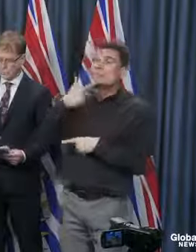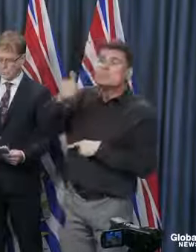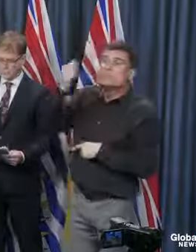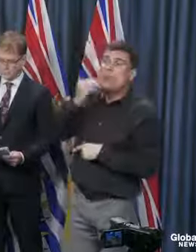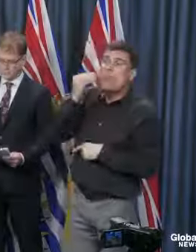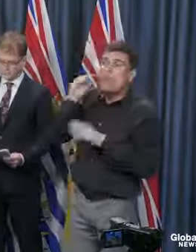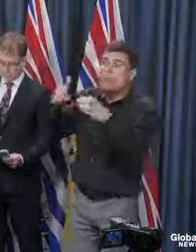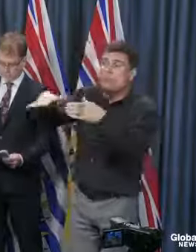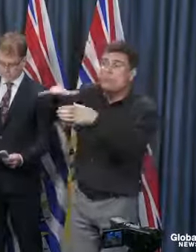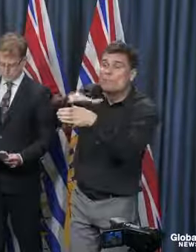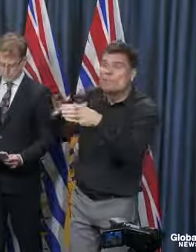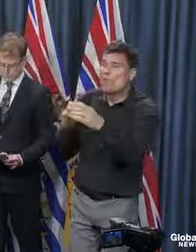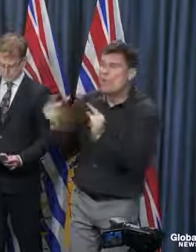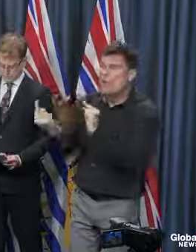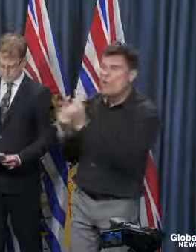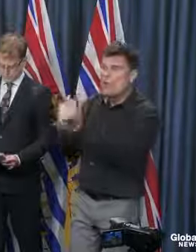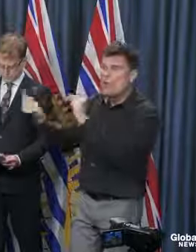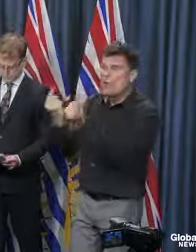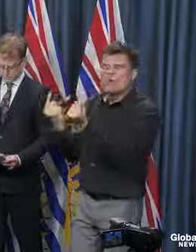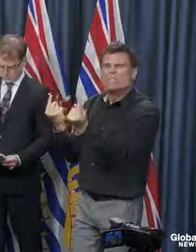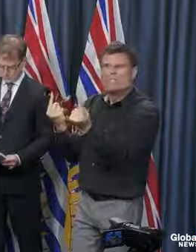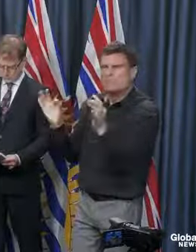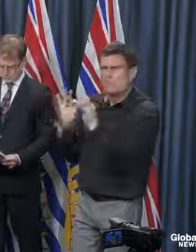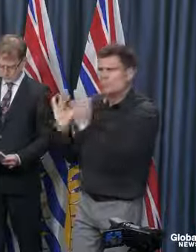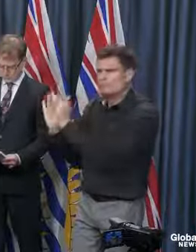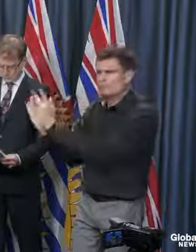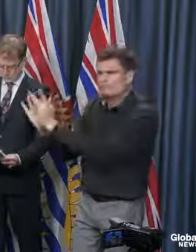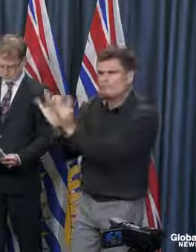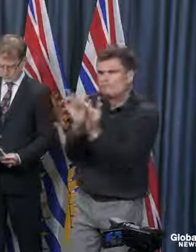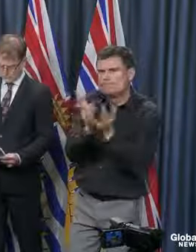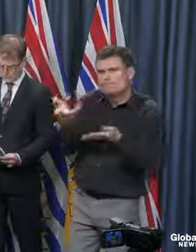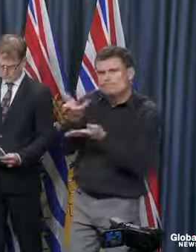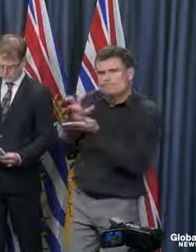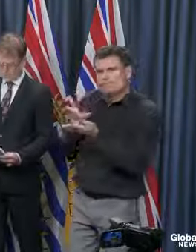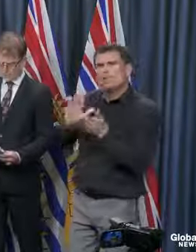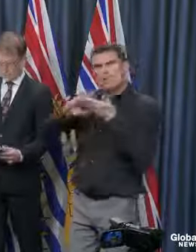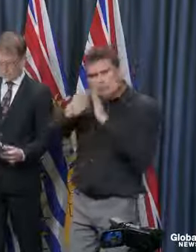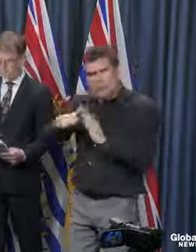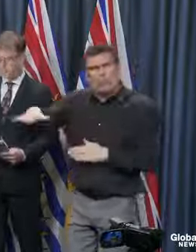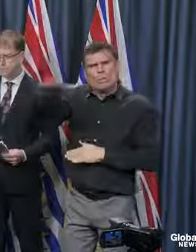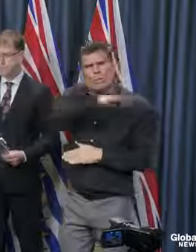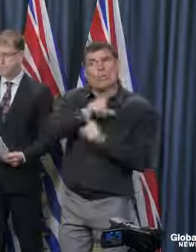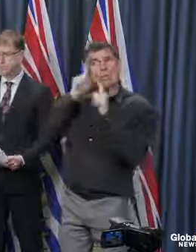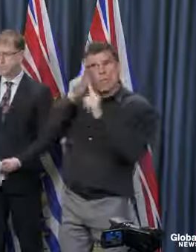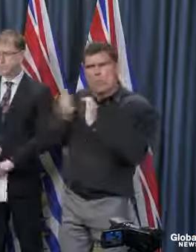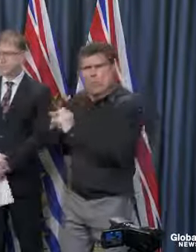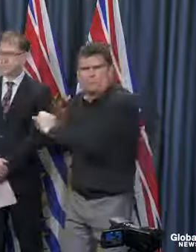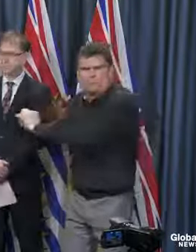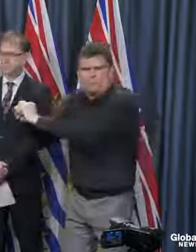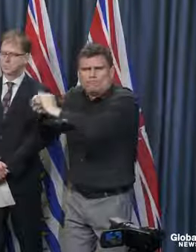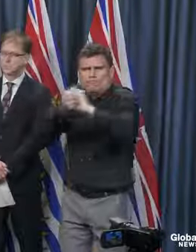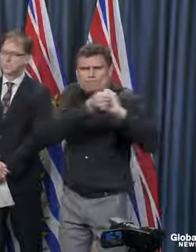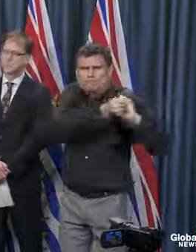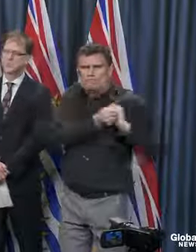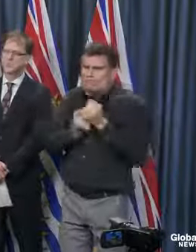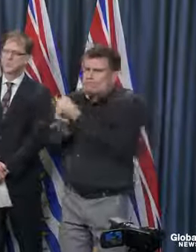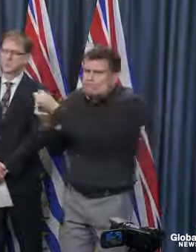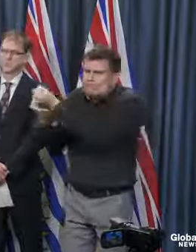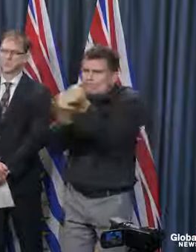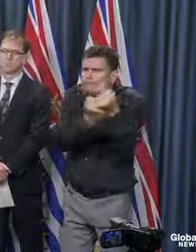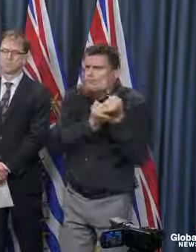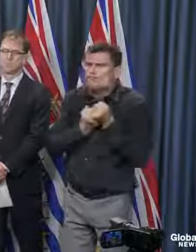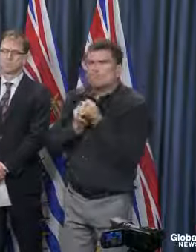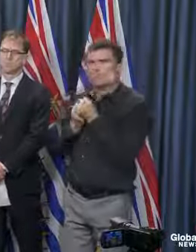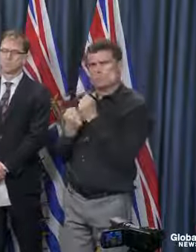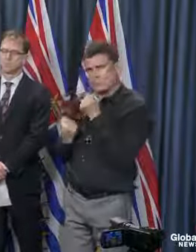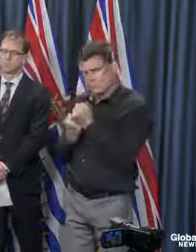How important it is for us to come together as a community, to connect on a daily basis at least with the people in our community who